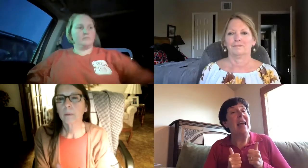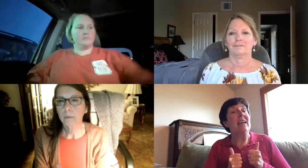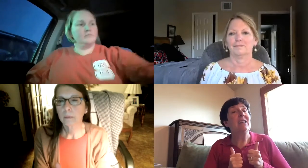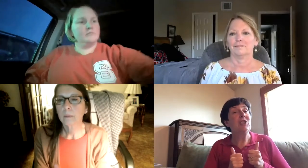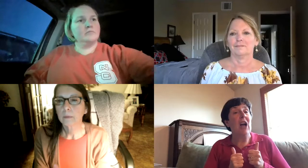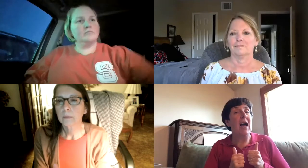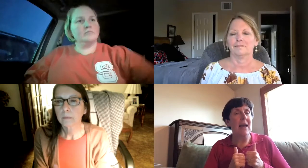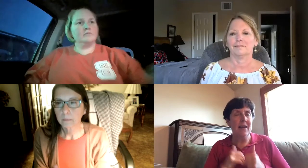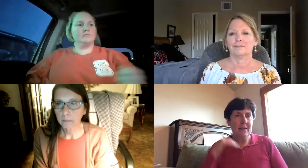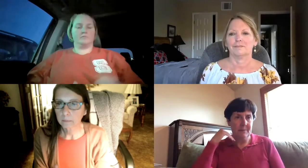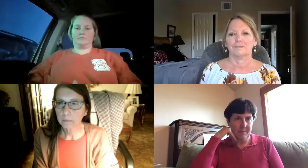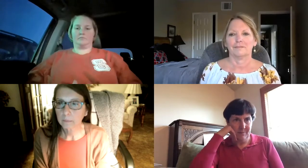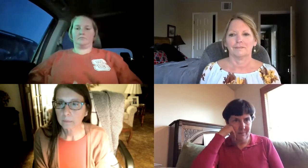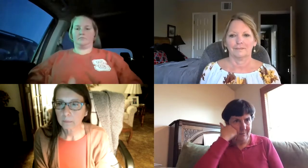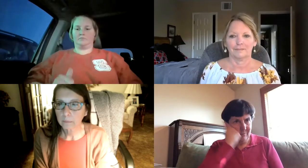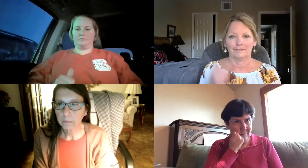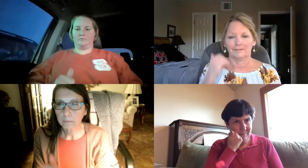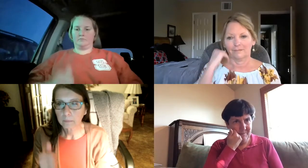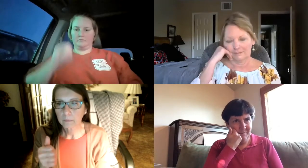And then shy